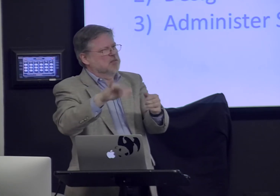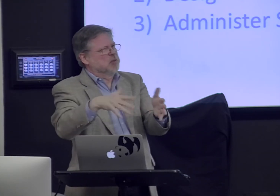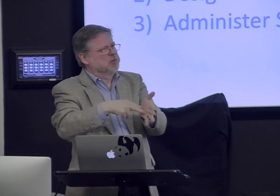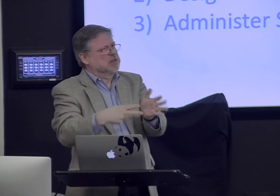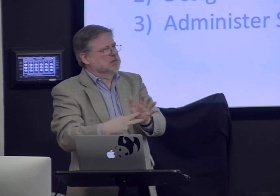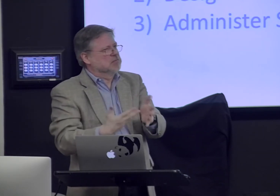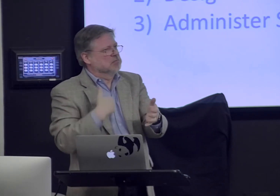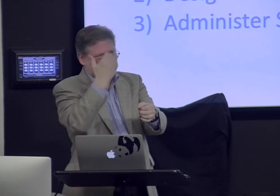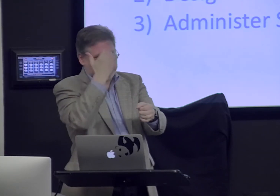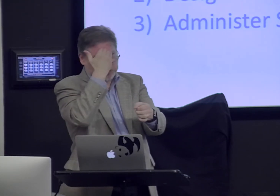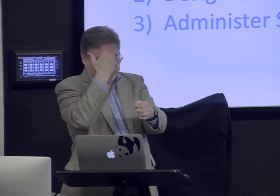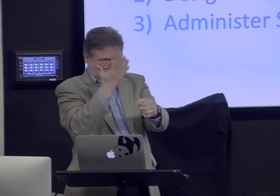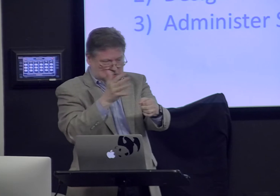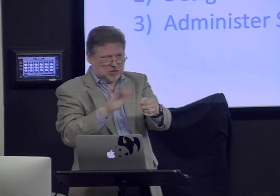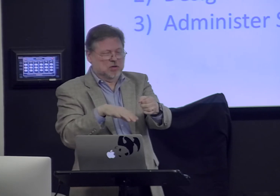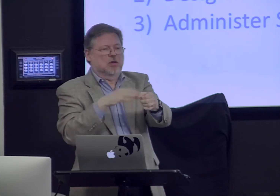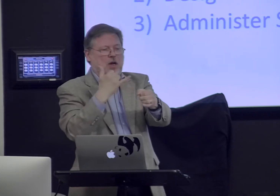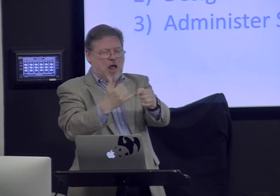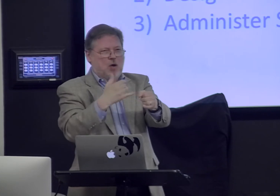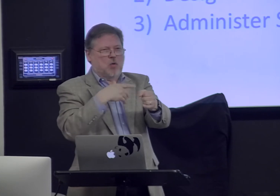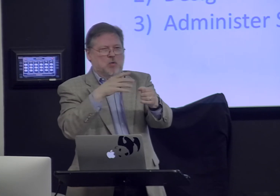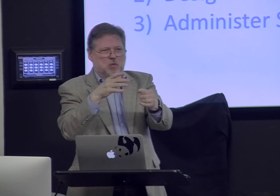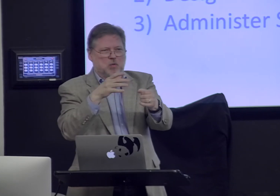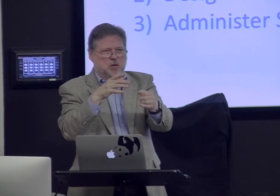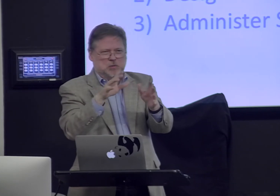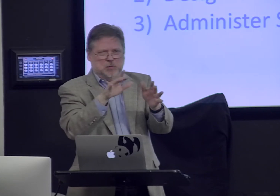different dialects can still use the same lexicon.